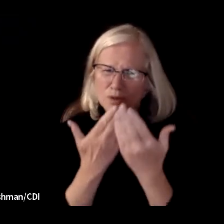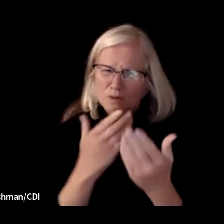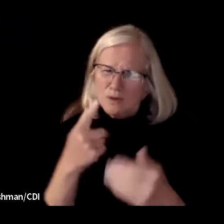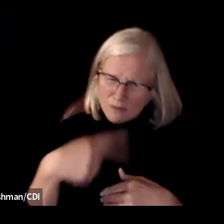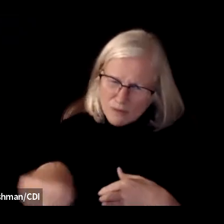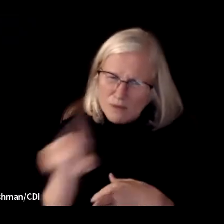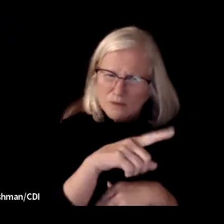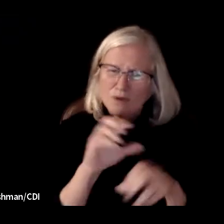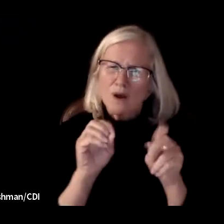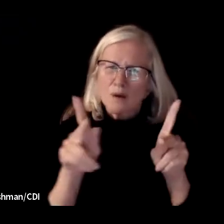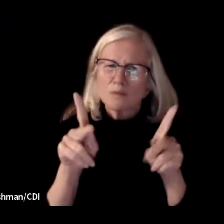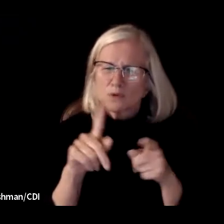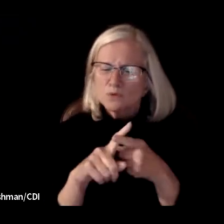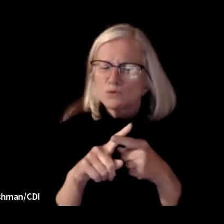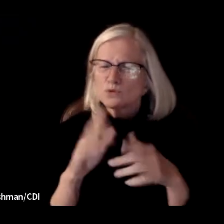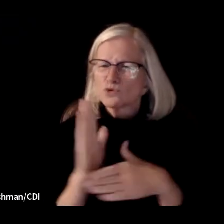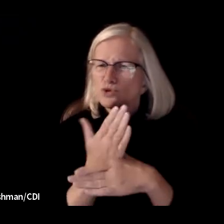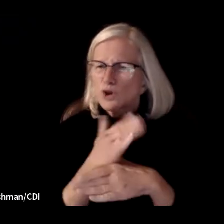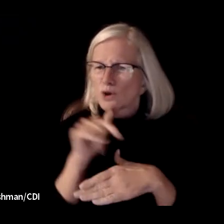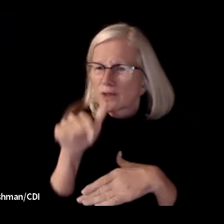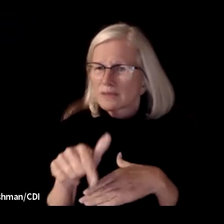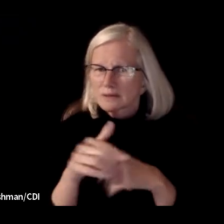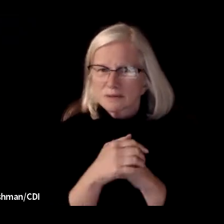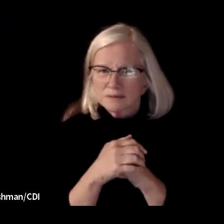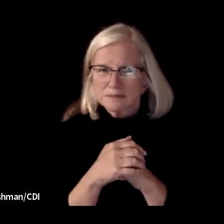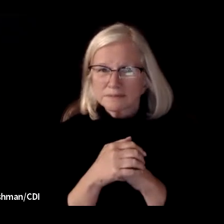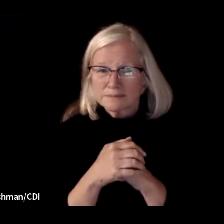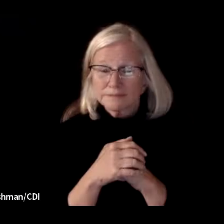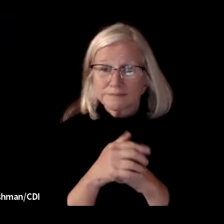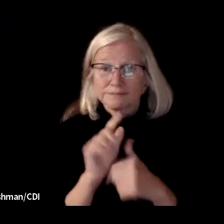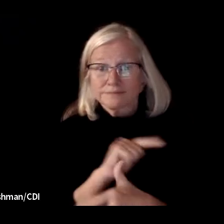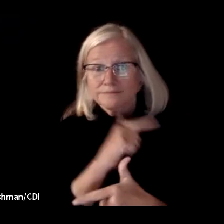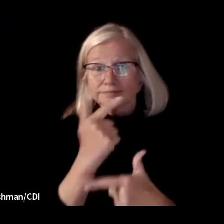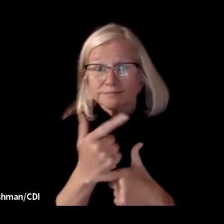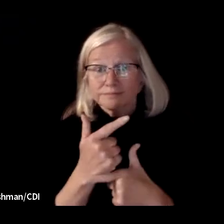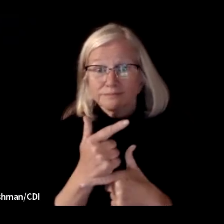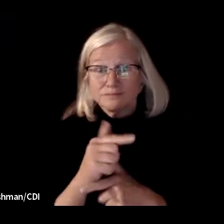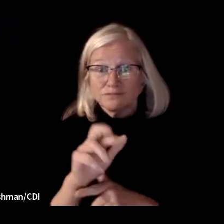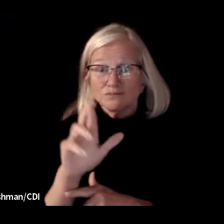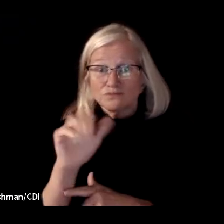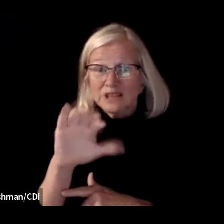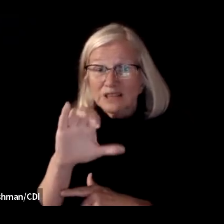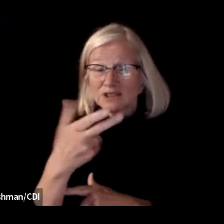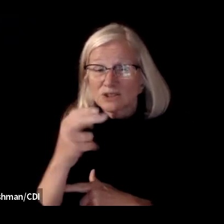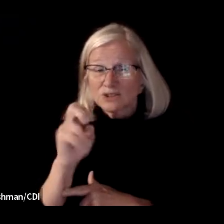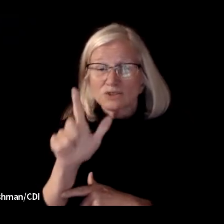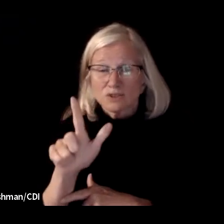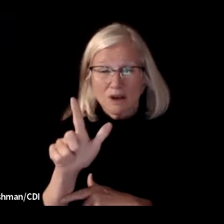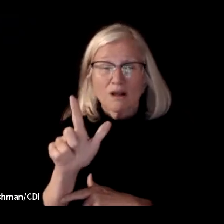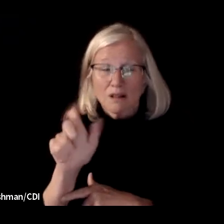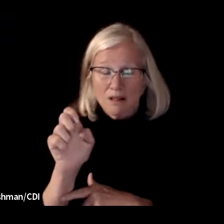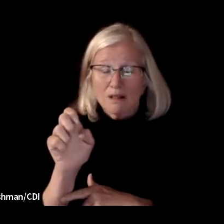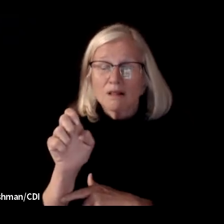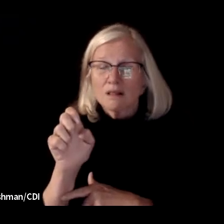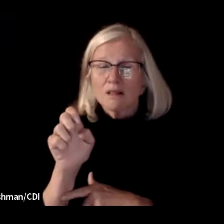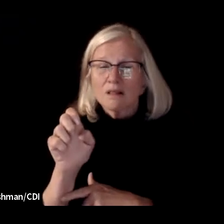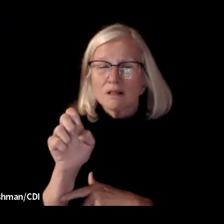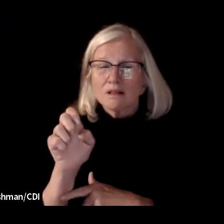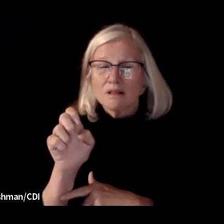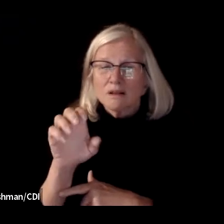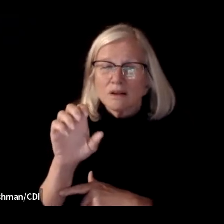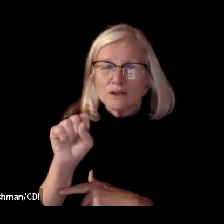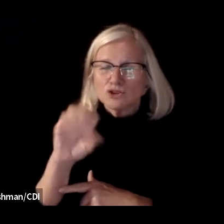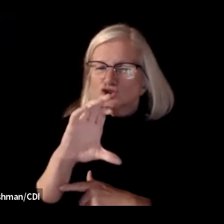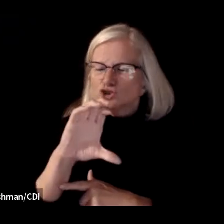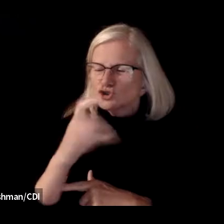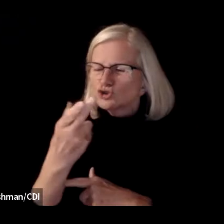thoughts. Next, I'm going to turn it over to Rochelle Schultz. Thank you, Dr. Crossan. Good afternoon.